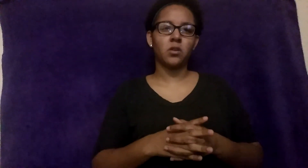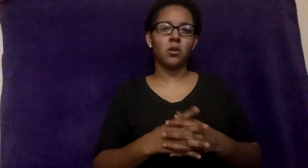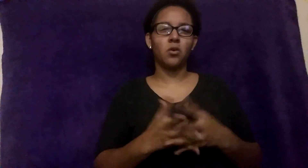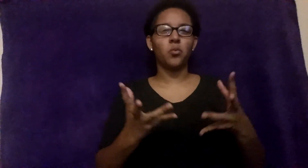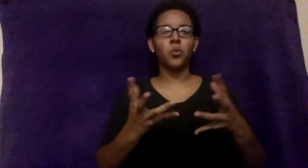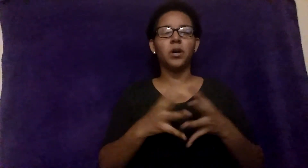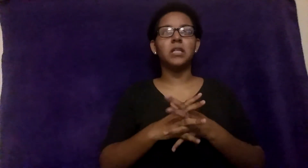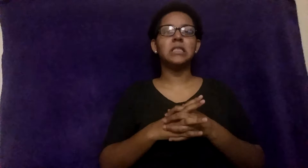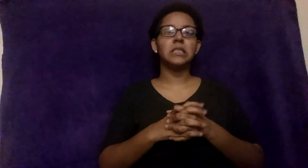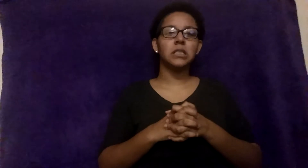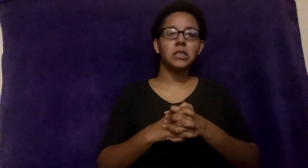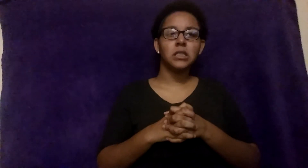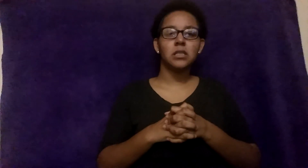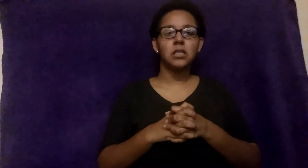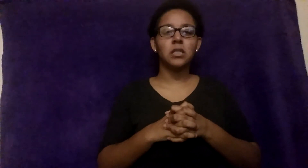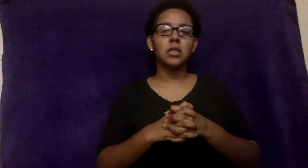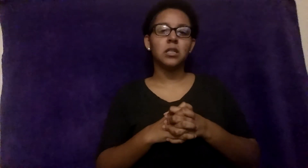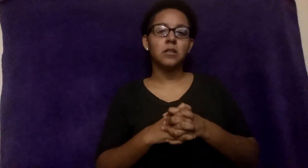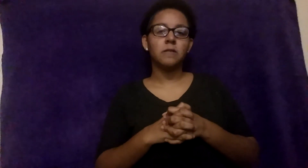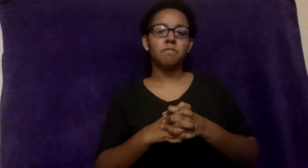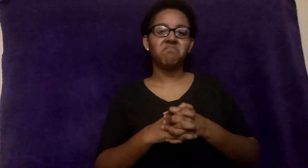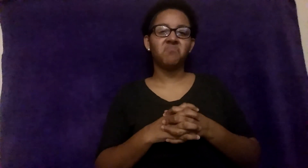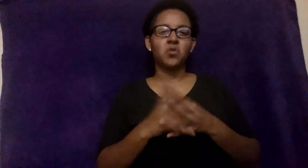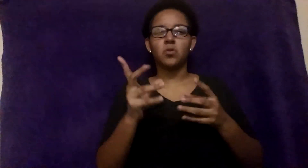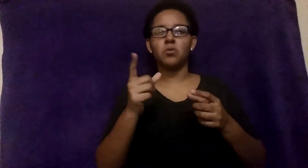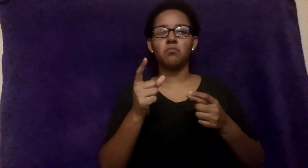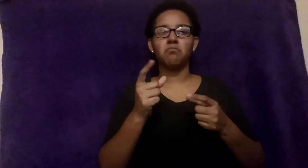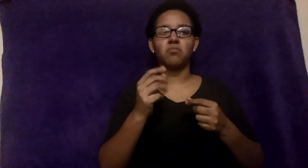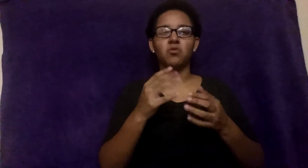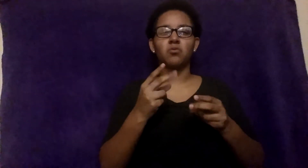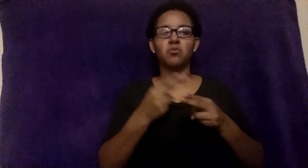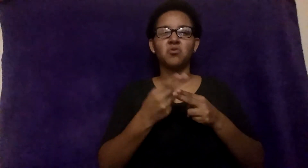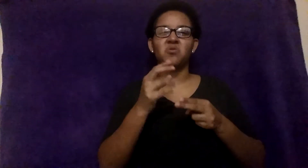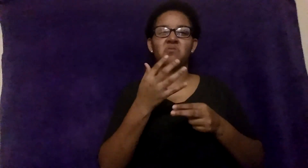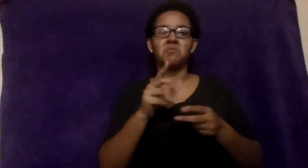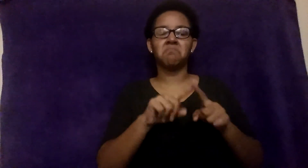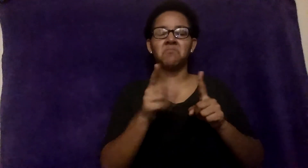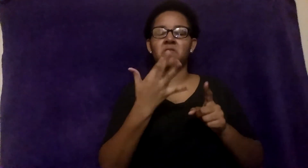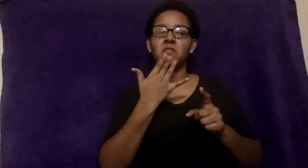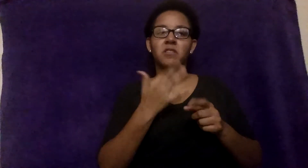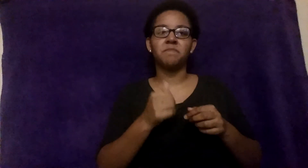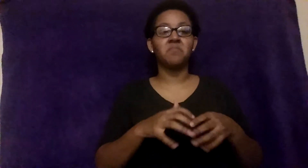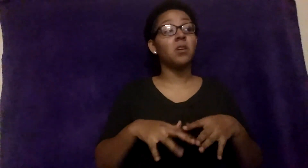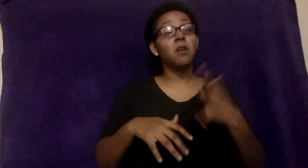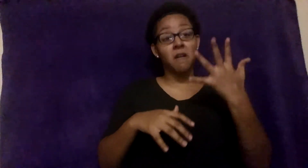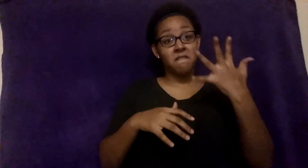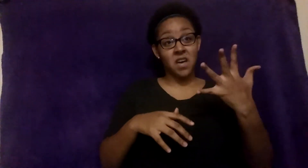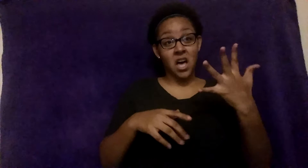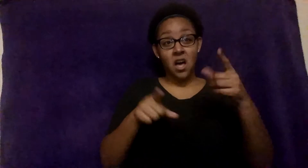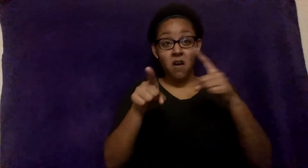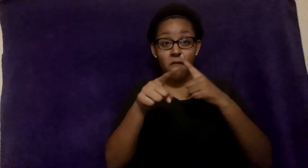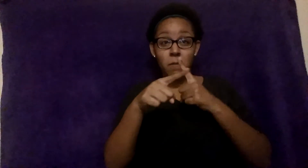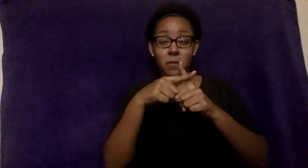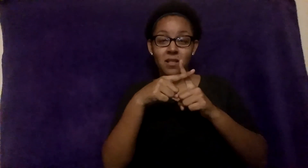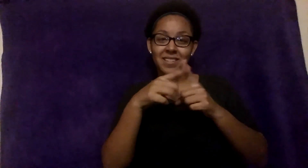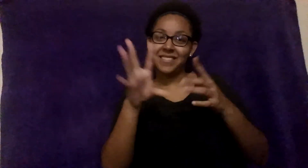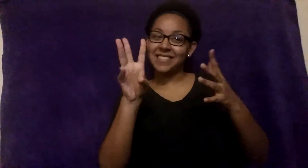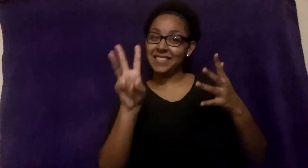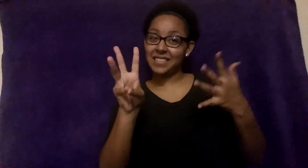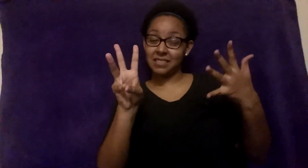is, I'm going to do it in different colors now, 5 plus 6. So if you want, you could